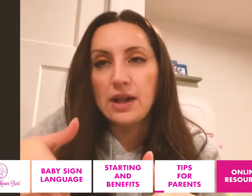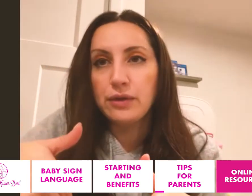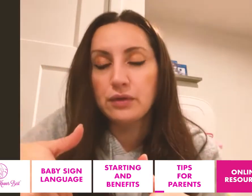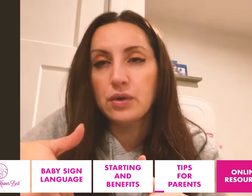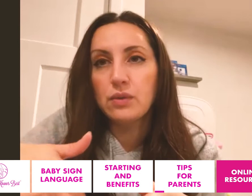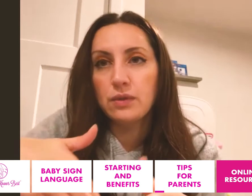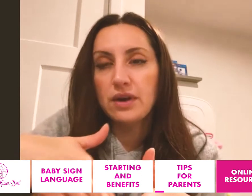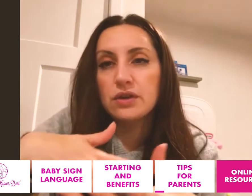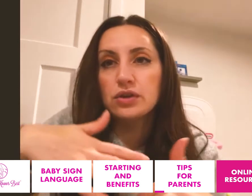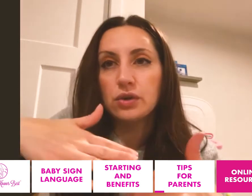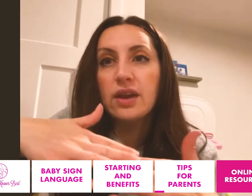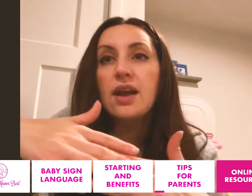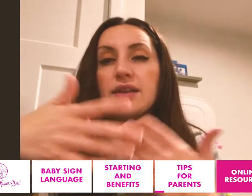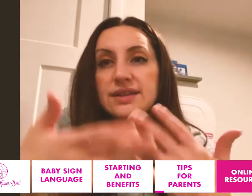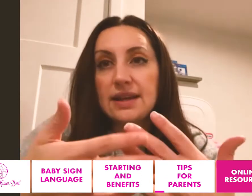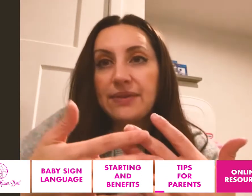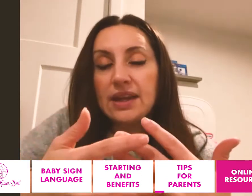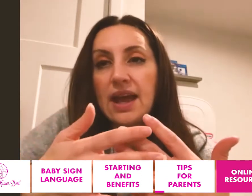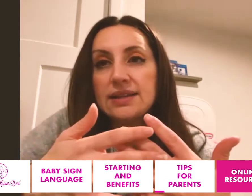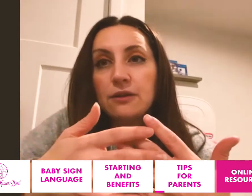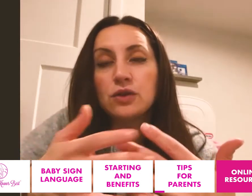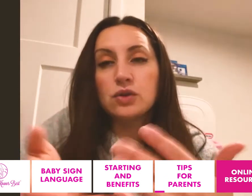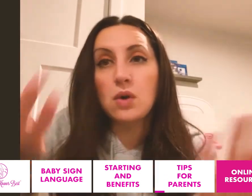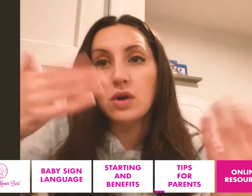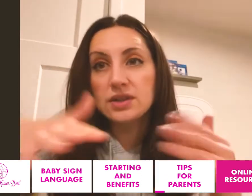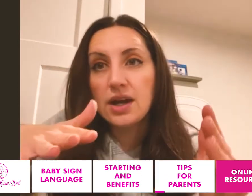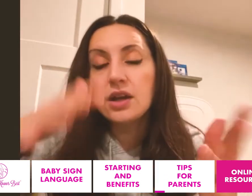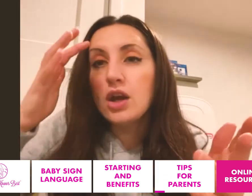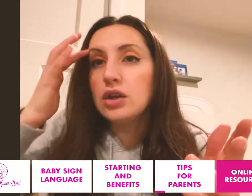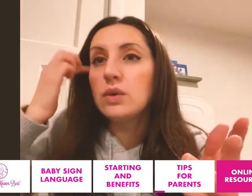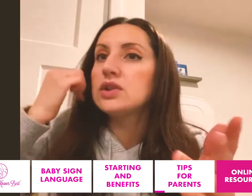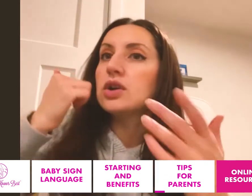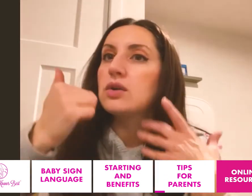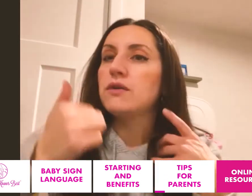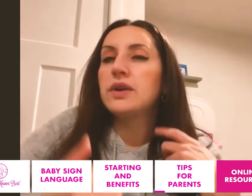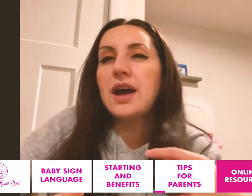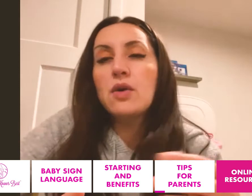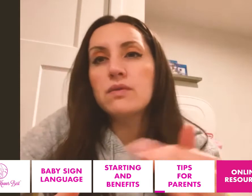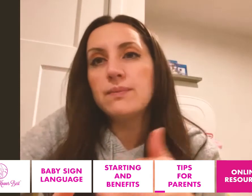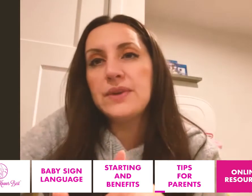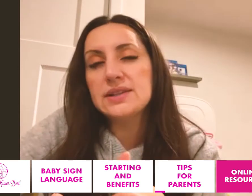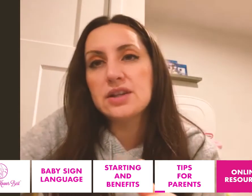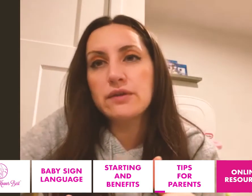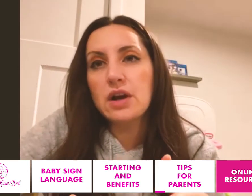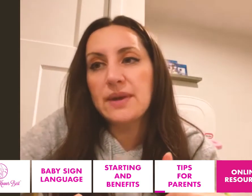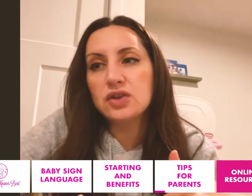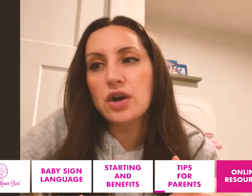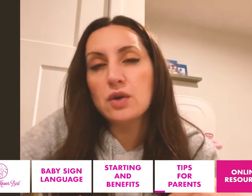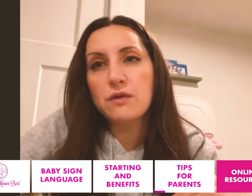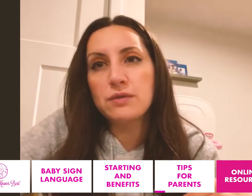through with whatever you're doing. The same thing as if you're doing all done, you want to start off with, I don't necessarily recommend starting off with